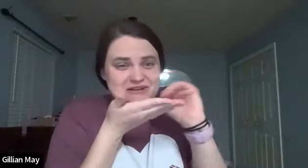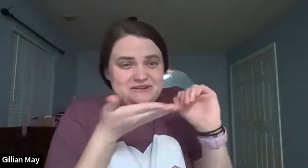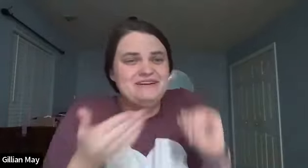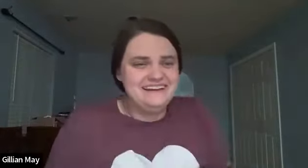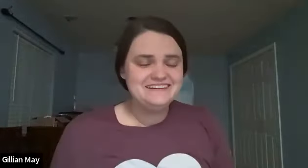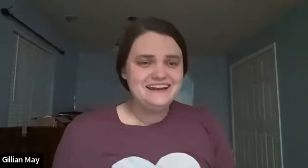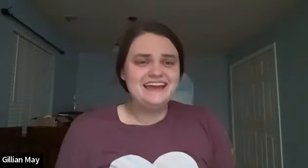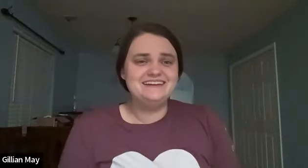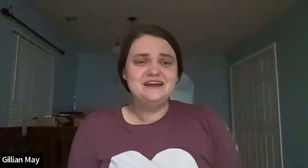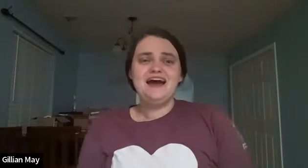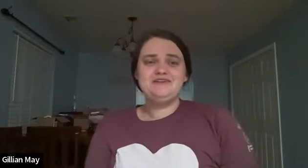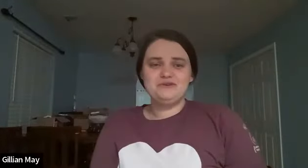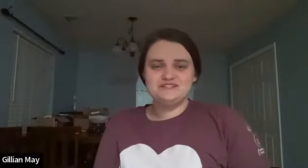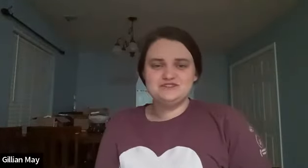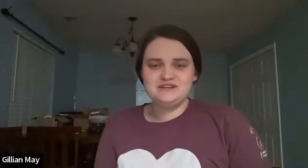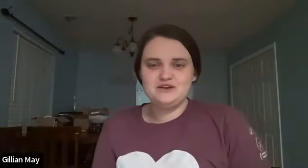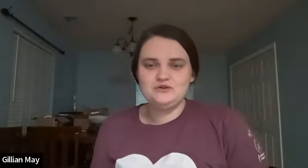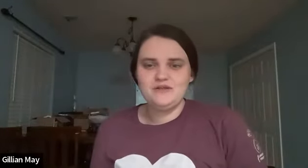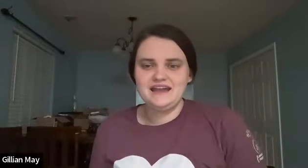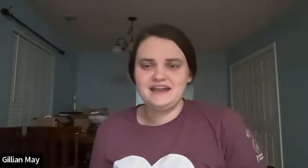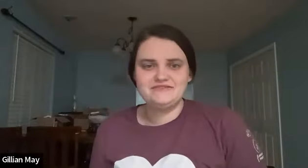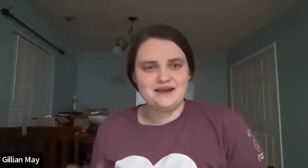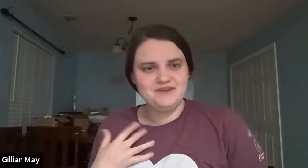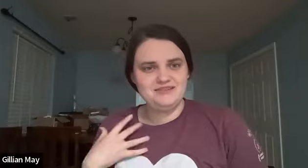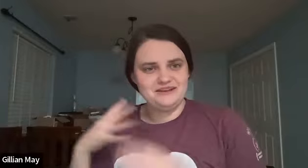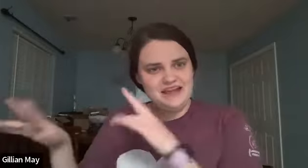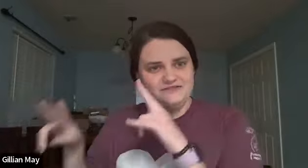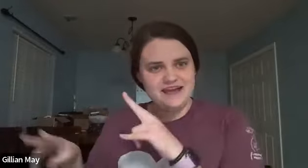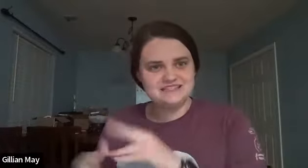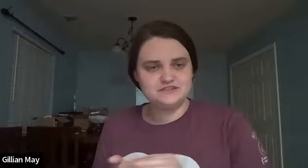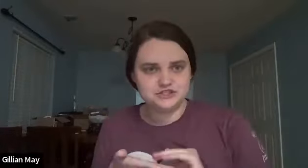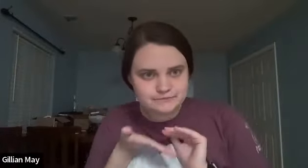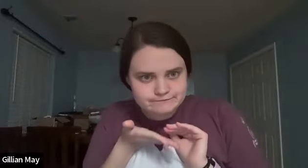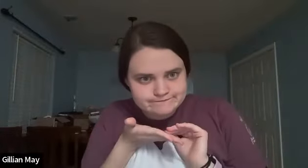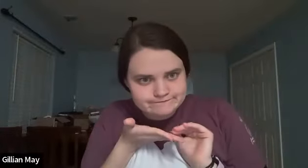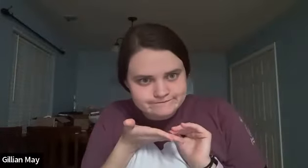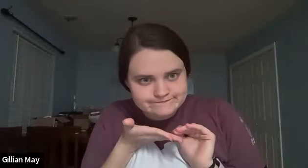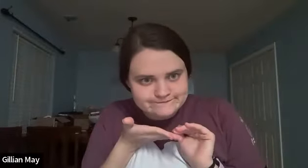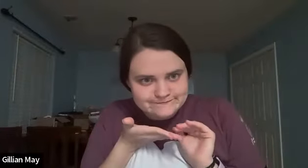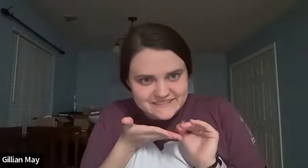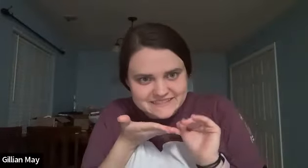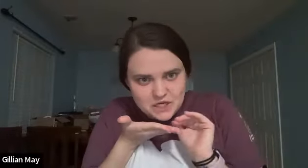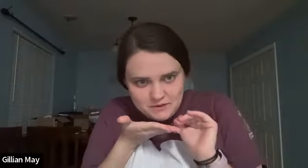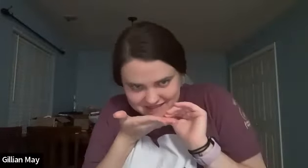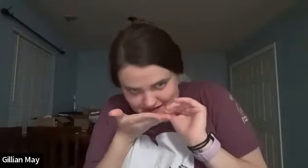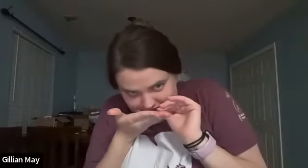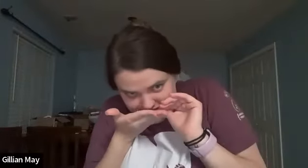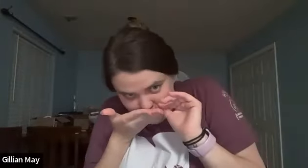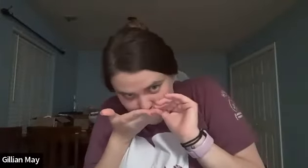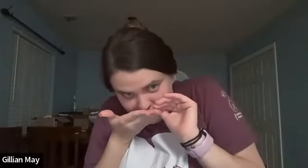you. I have one student who, like, if I'm not looking at her fast enough, she'll just like stare at me with the tiniest little motion, like she's